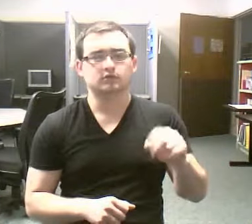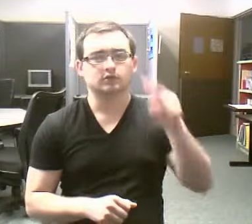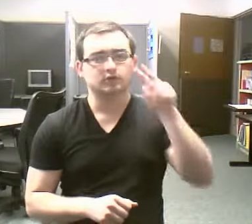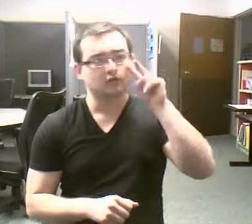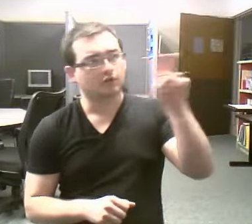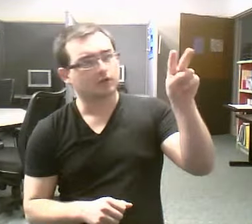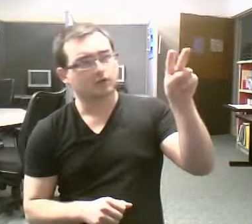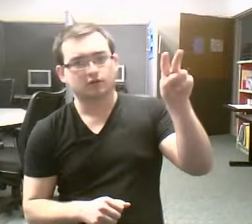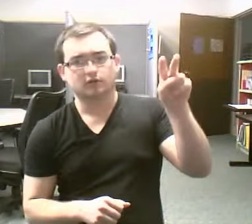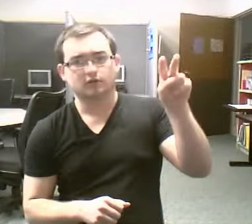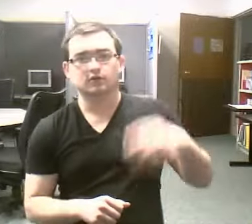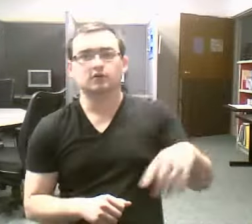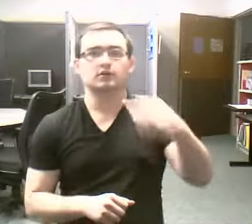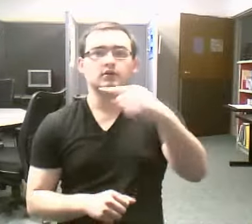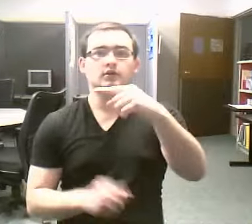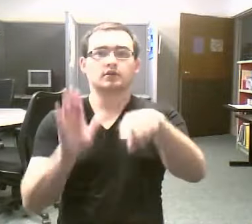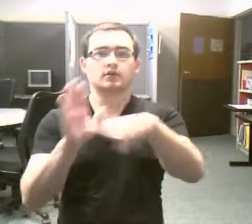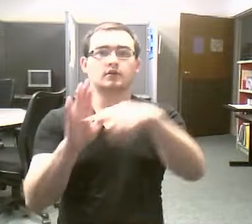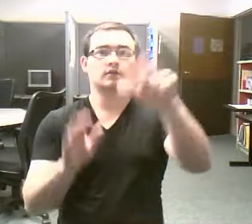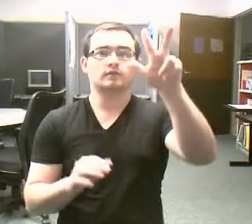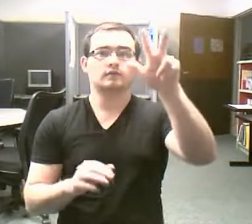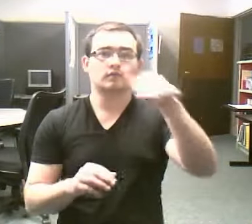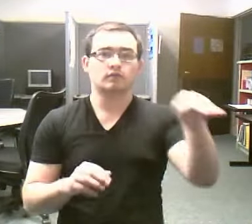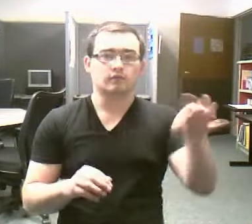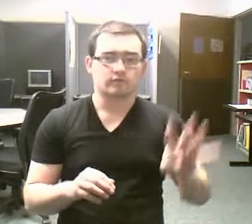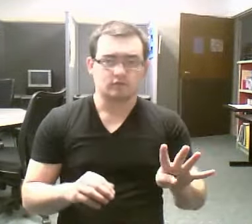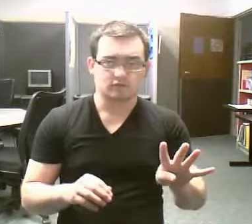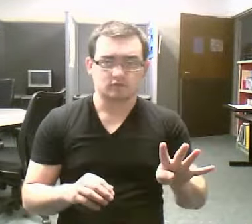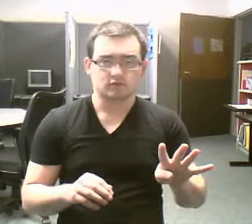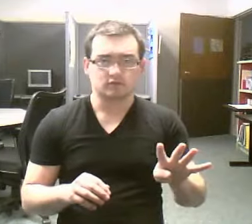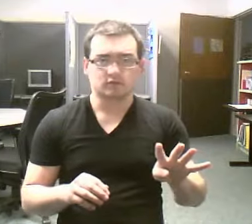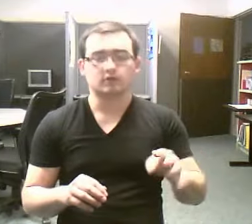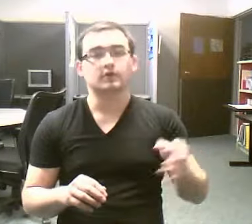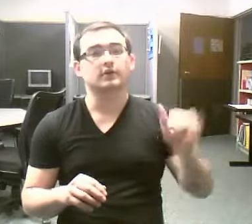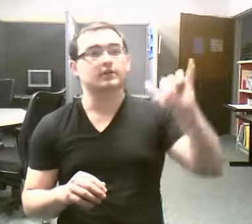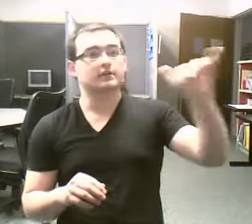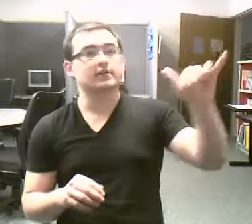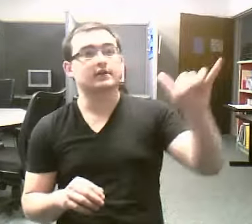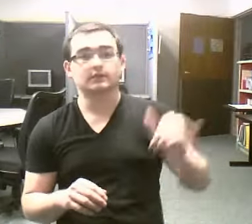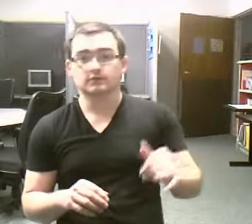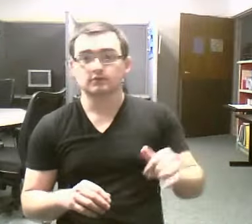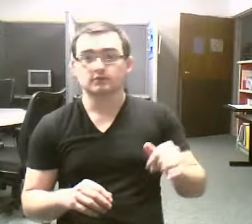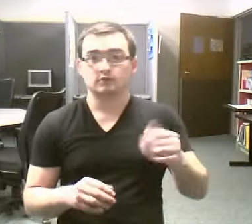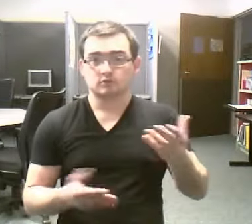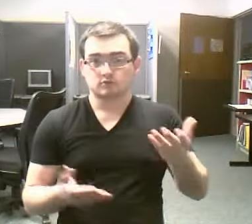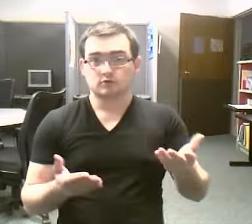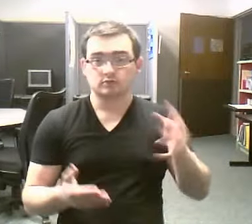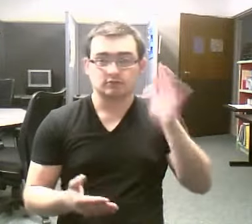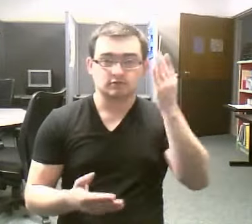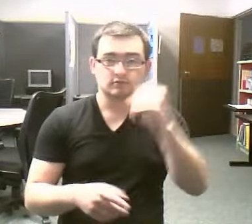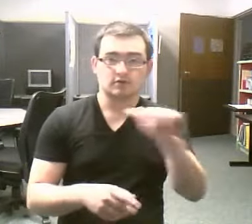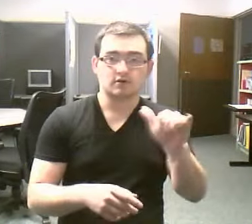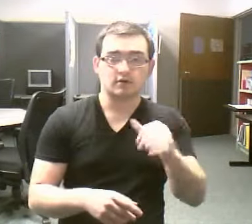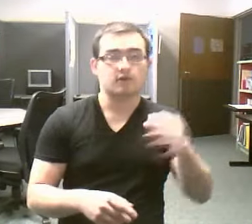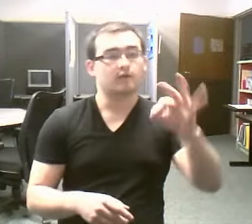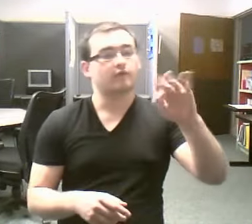number, negative 3/4. You got two rational numbers, or two integers, put together. In this